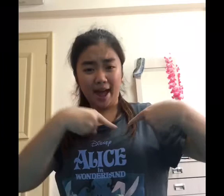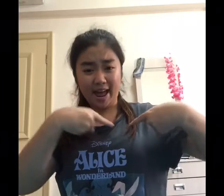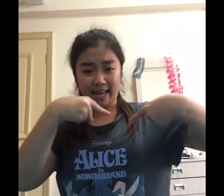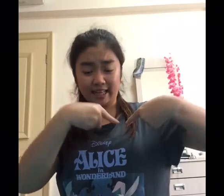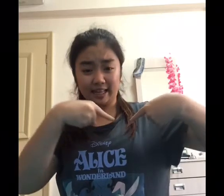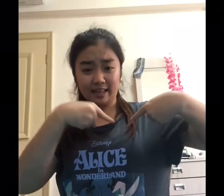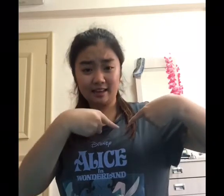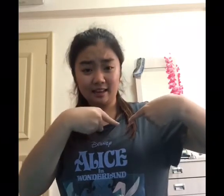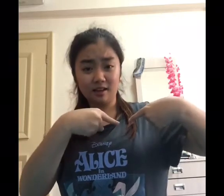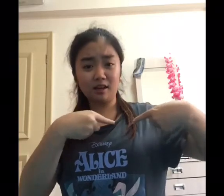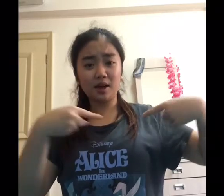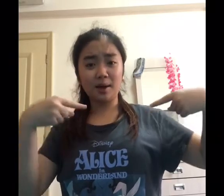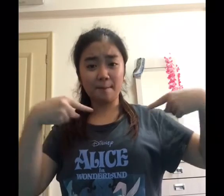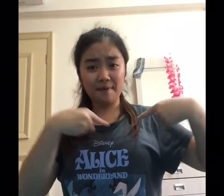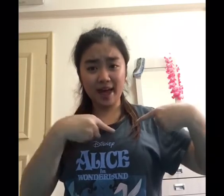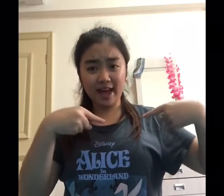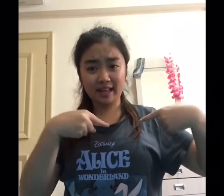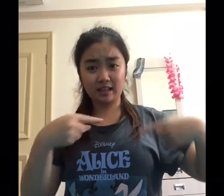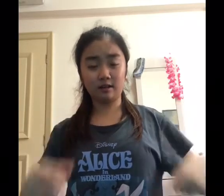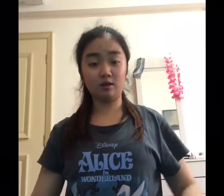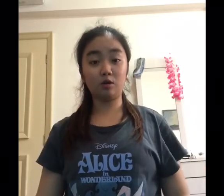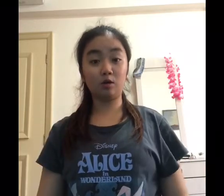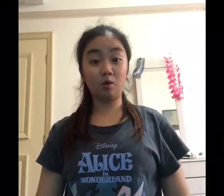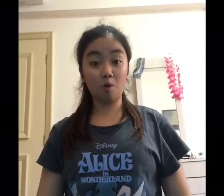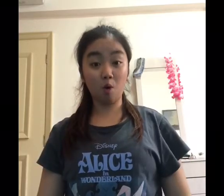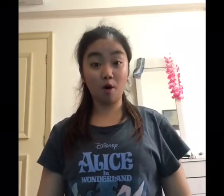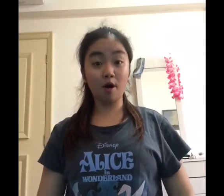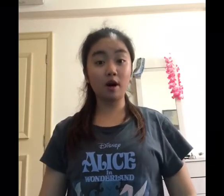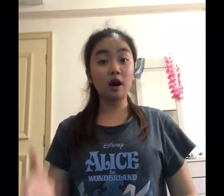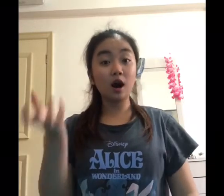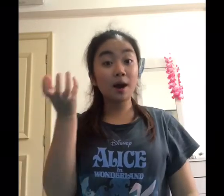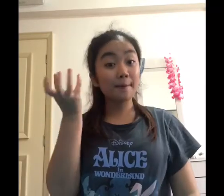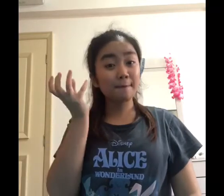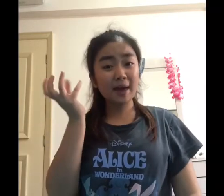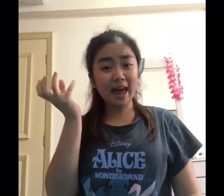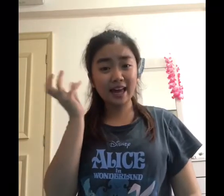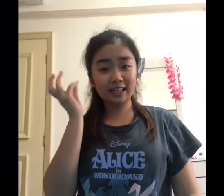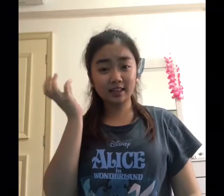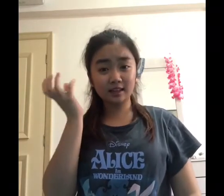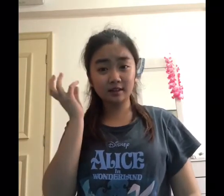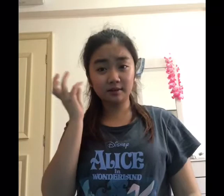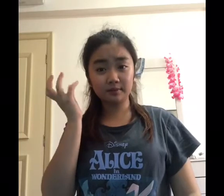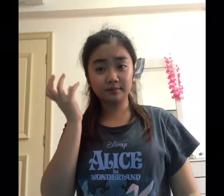Pain, pain. Or pain.